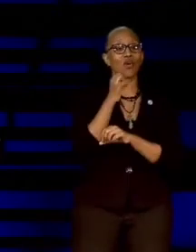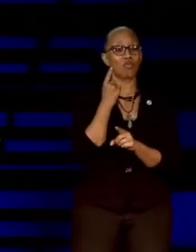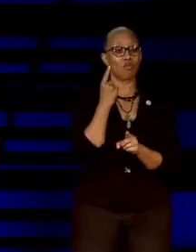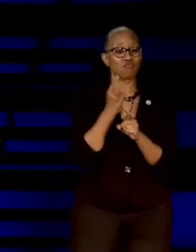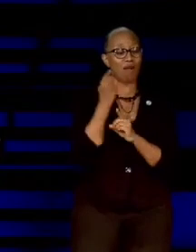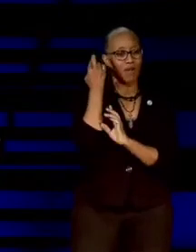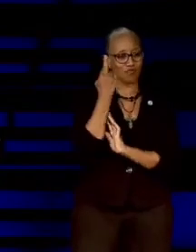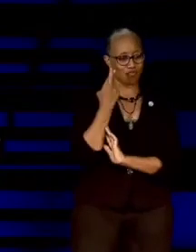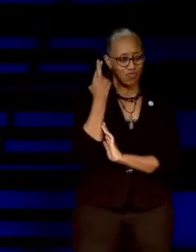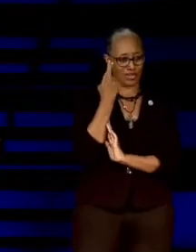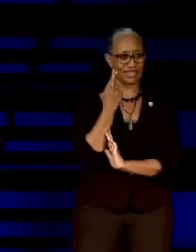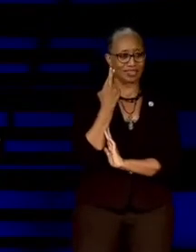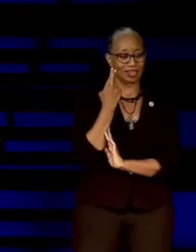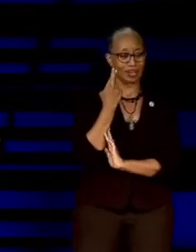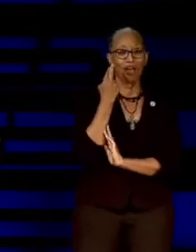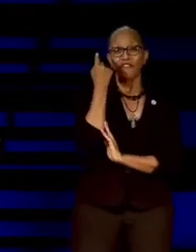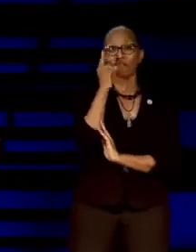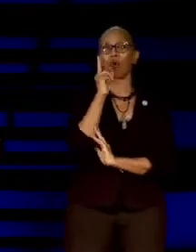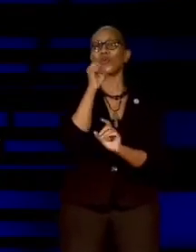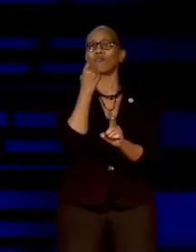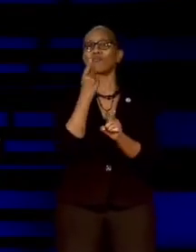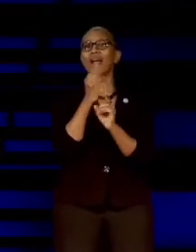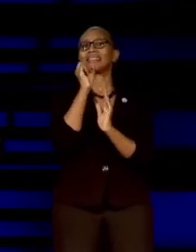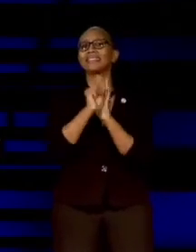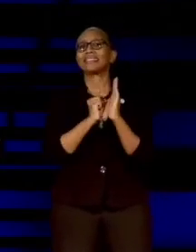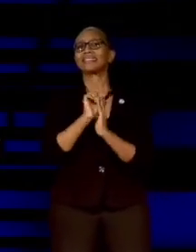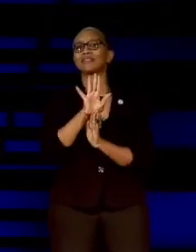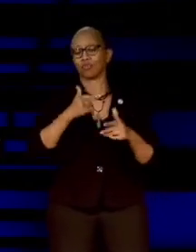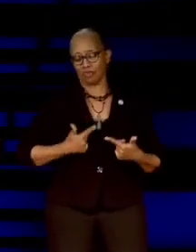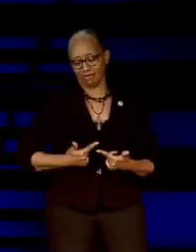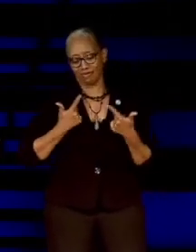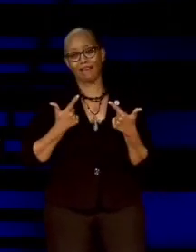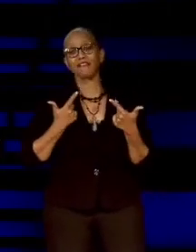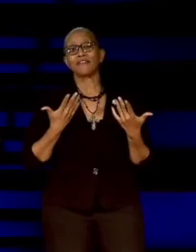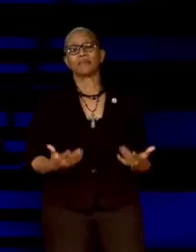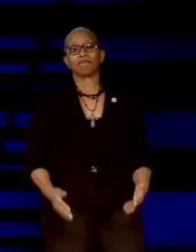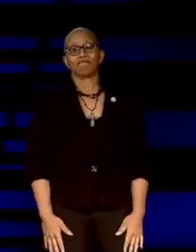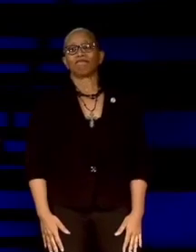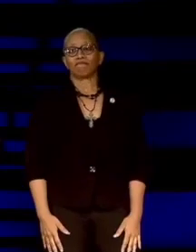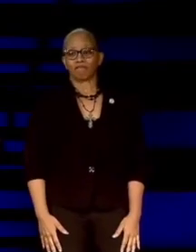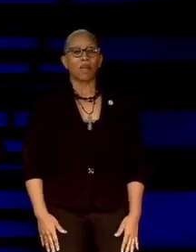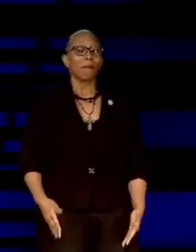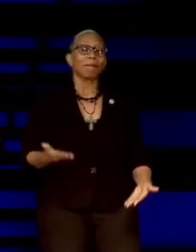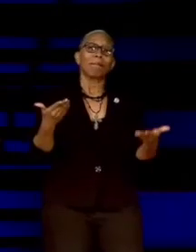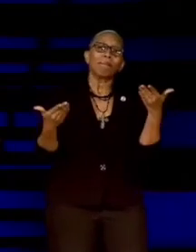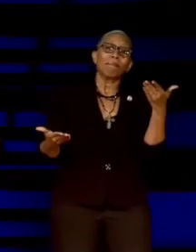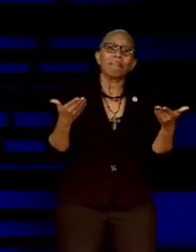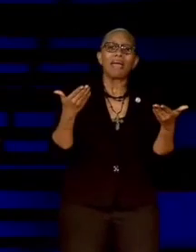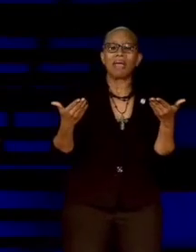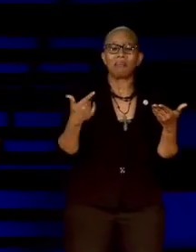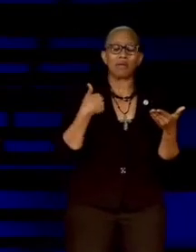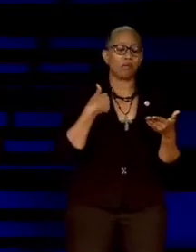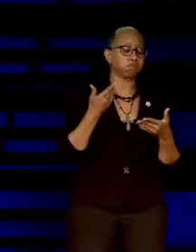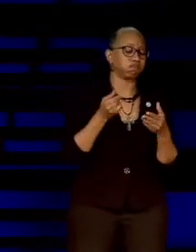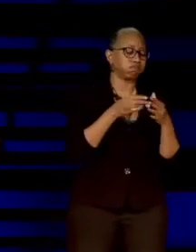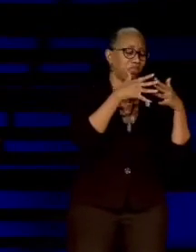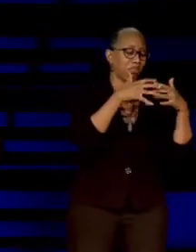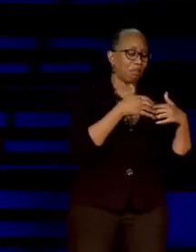right reason, for the right season in your life. It may be all bad,